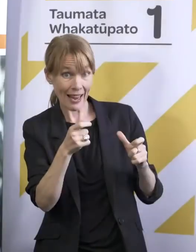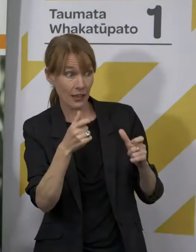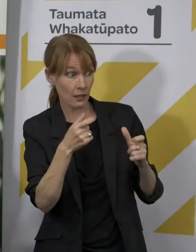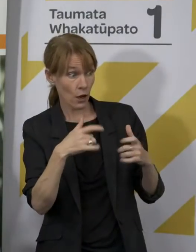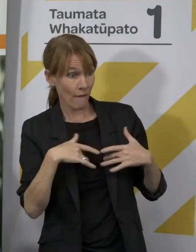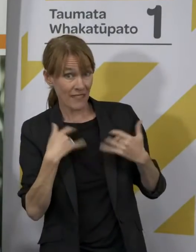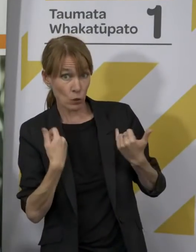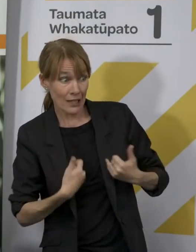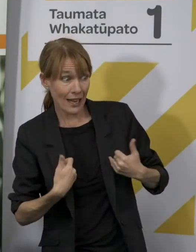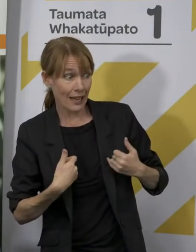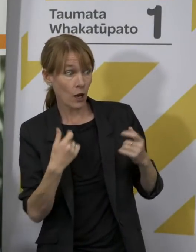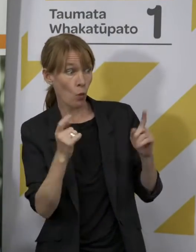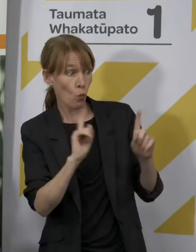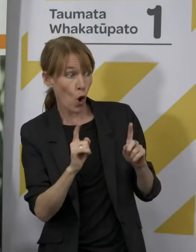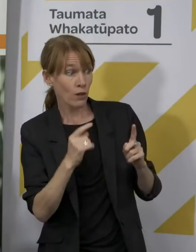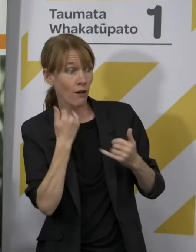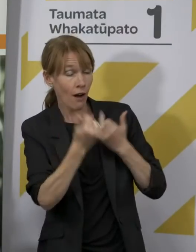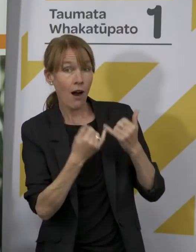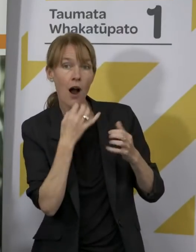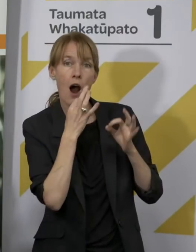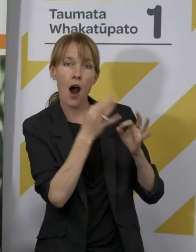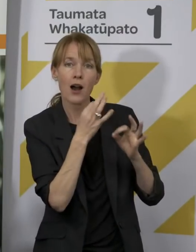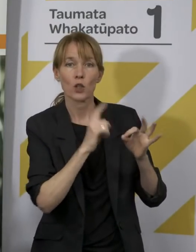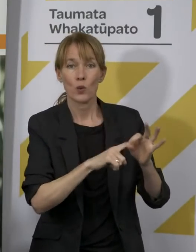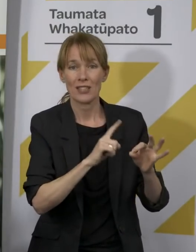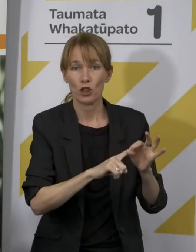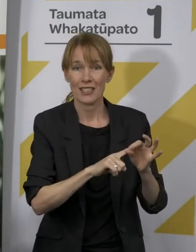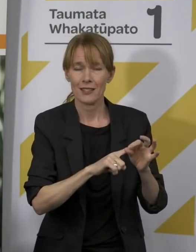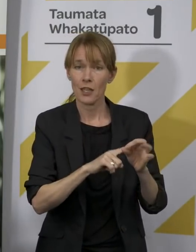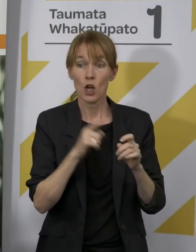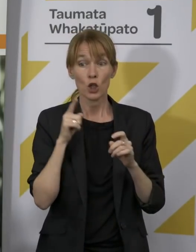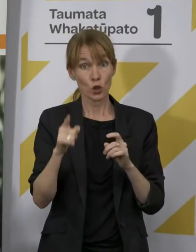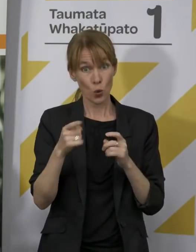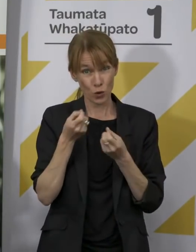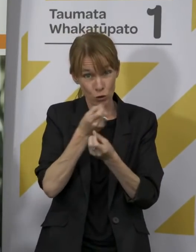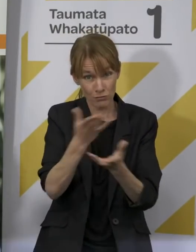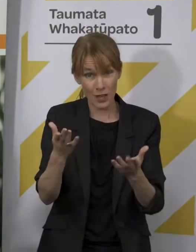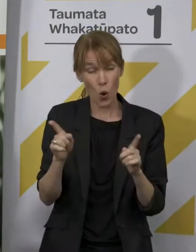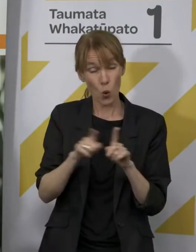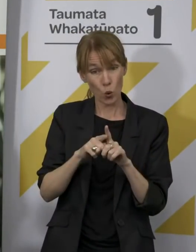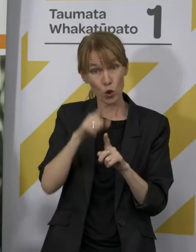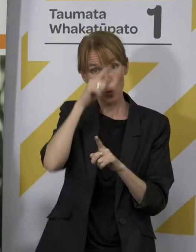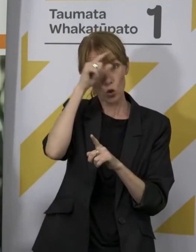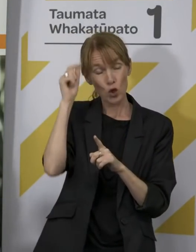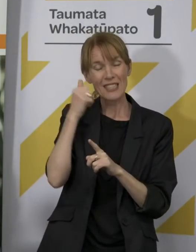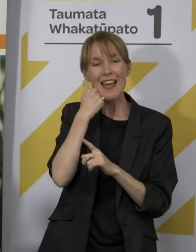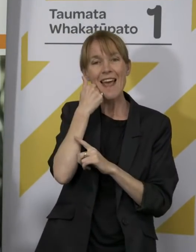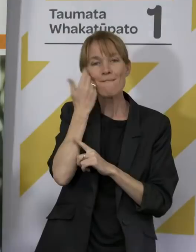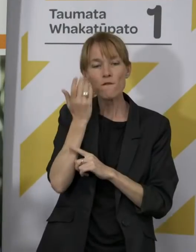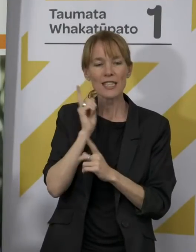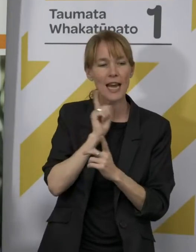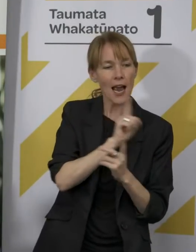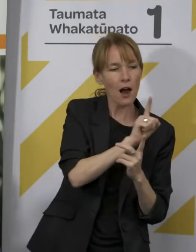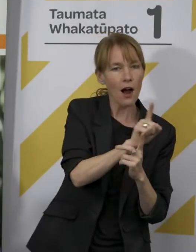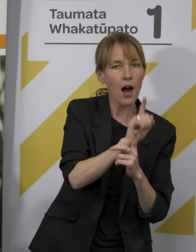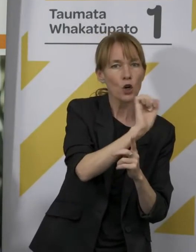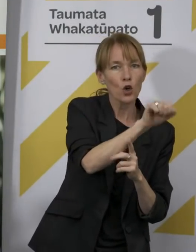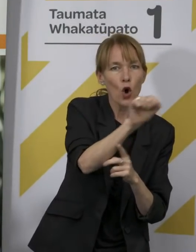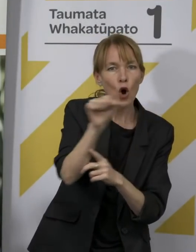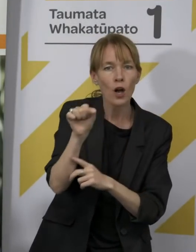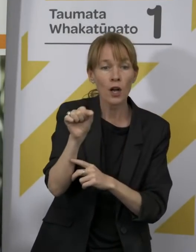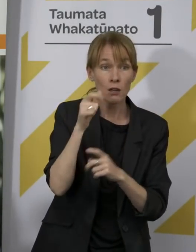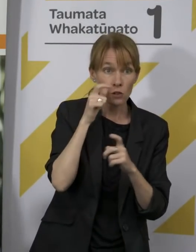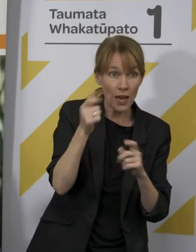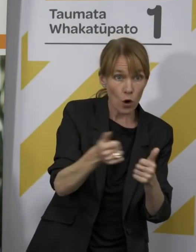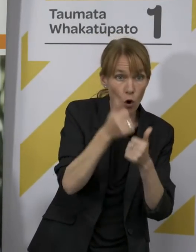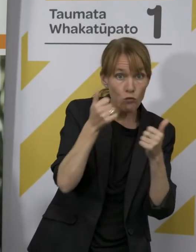in addition to the daily health checks by the nurses. That's more about welfare, planning for when they leave, making sure they've got accommodation